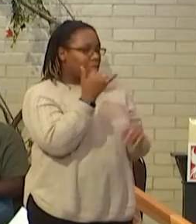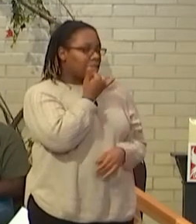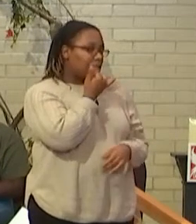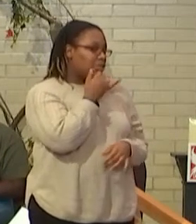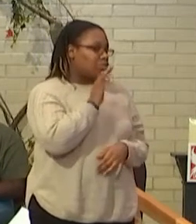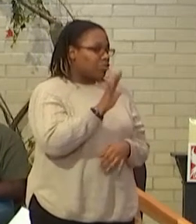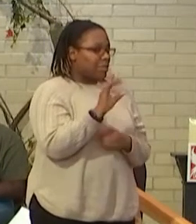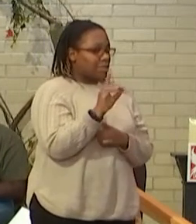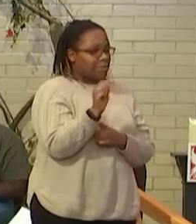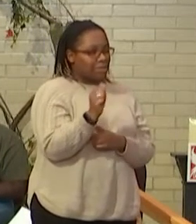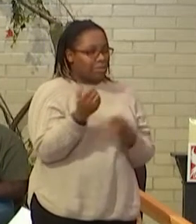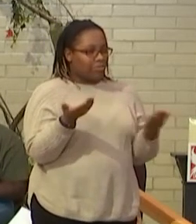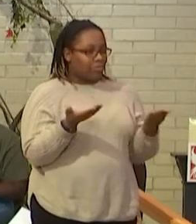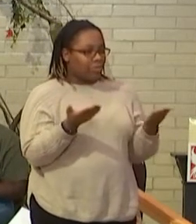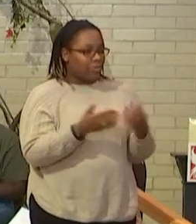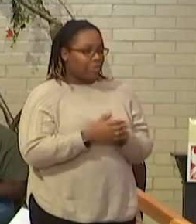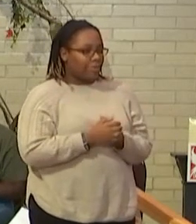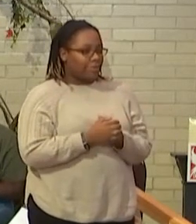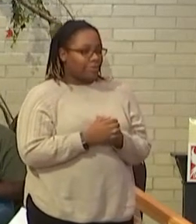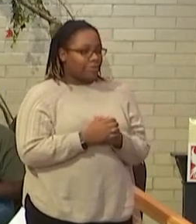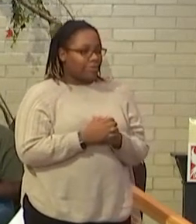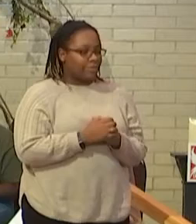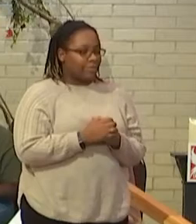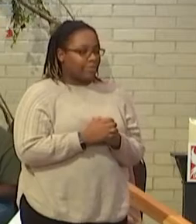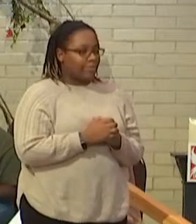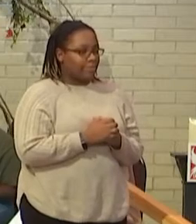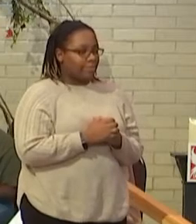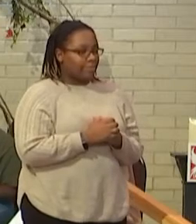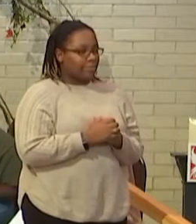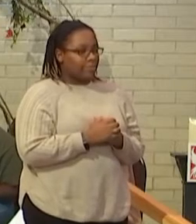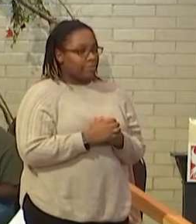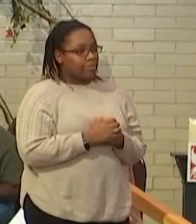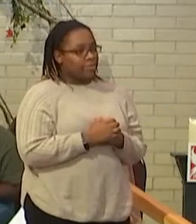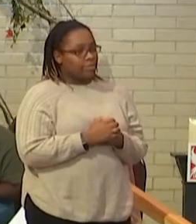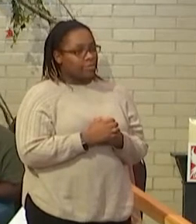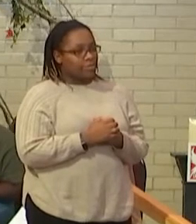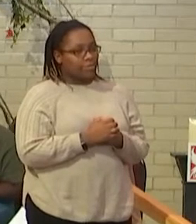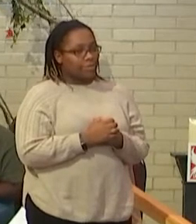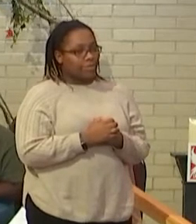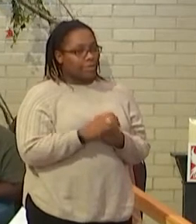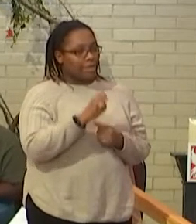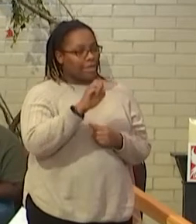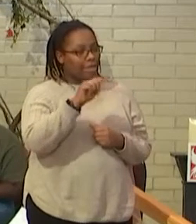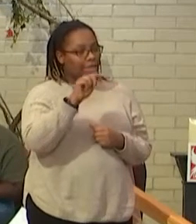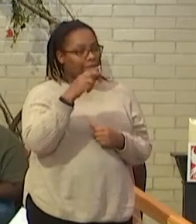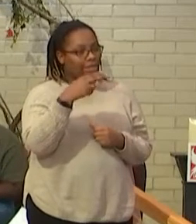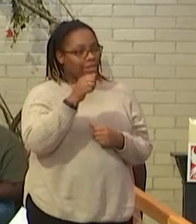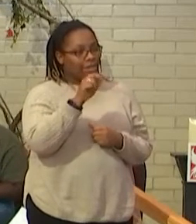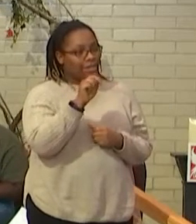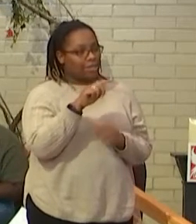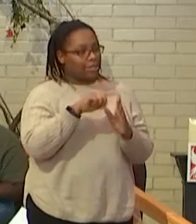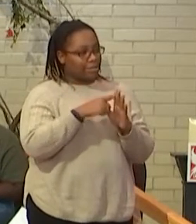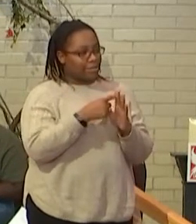on campus and around the country and the world might have? And we are going to start with Ethan.